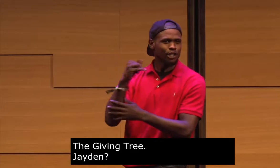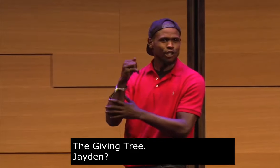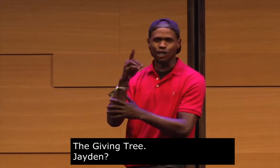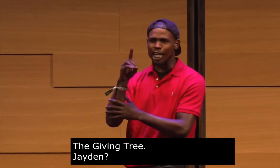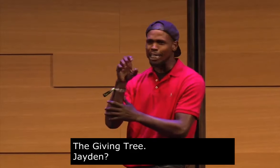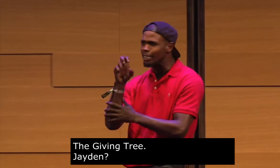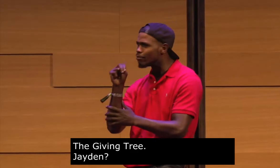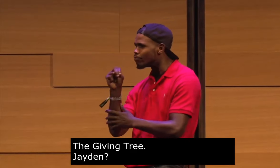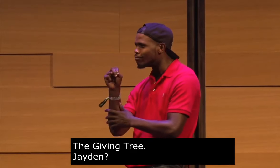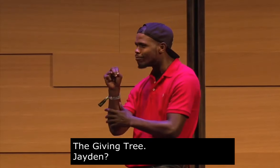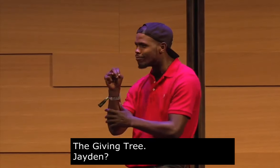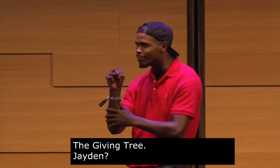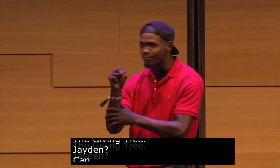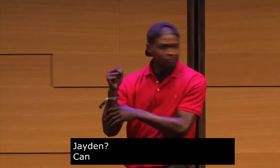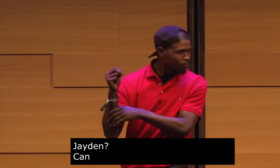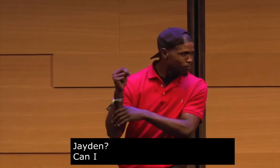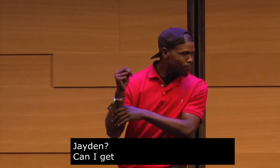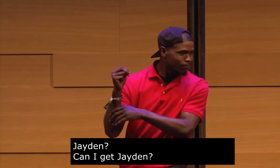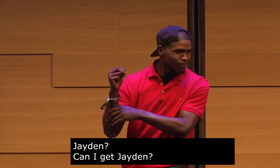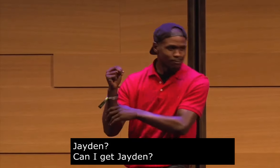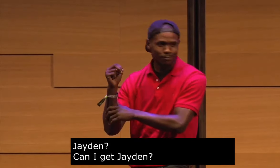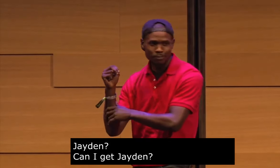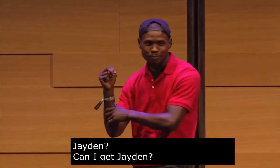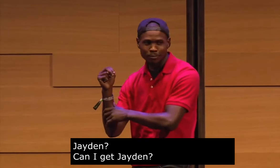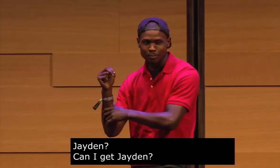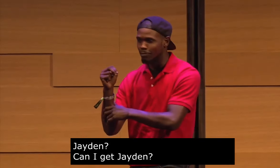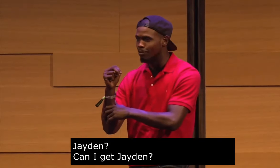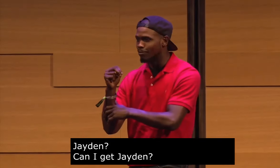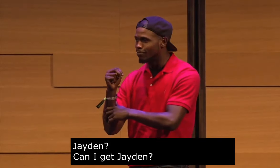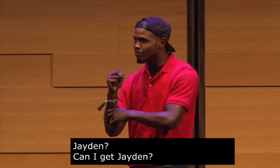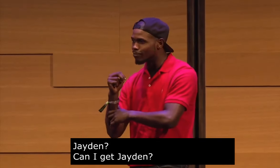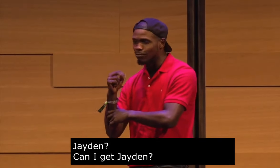Jaden? Can I get a Jaden?